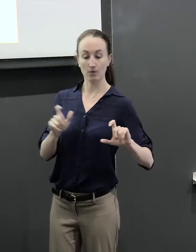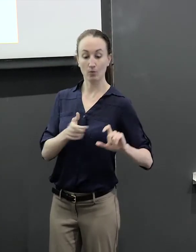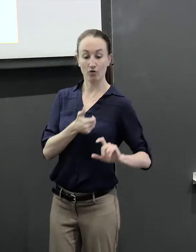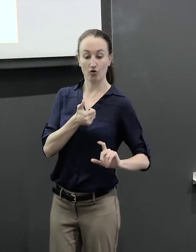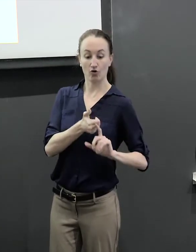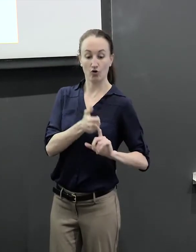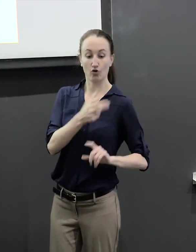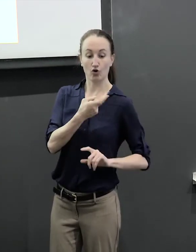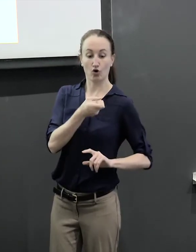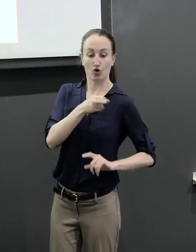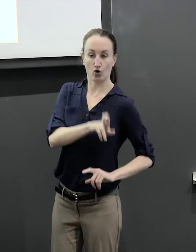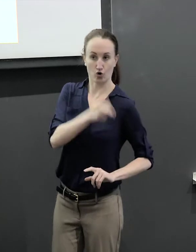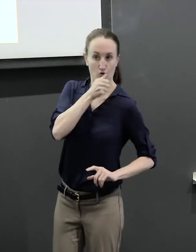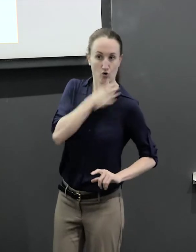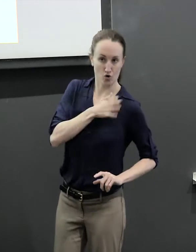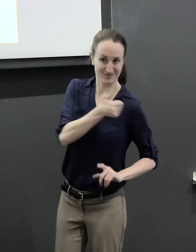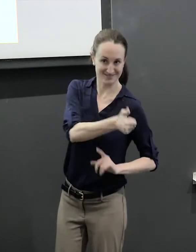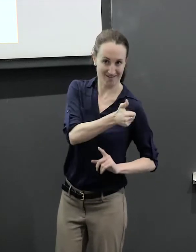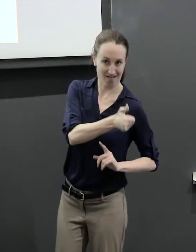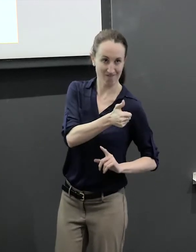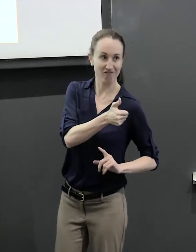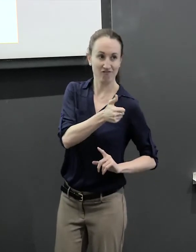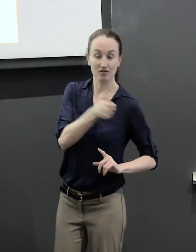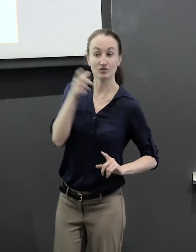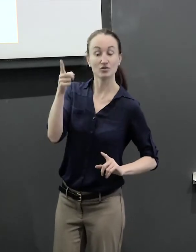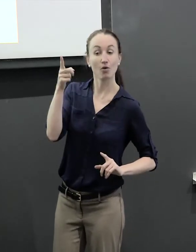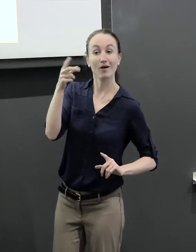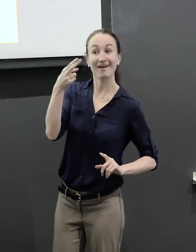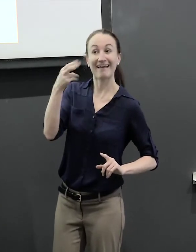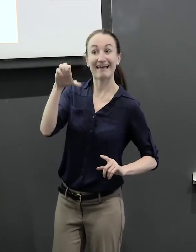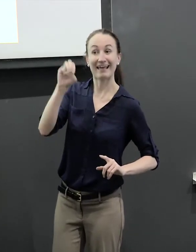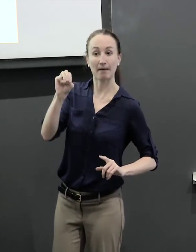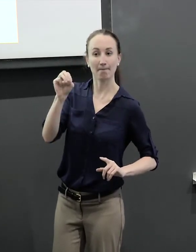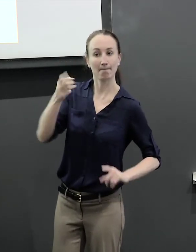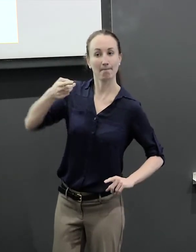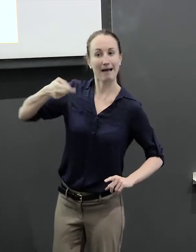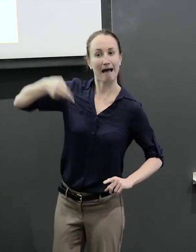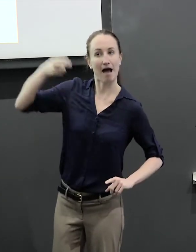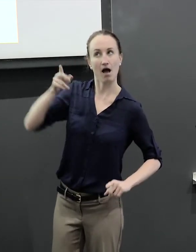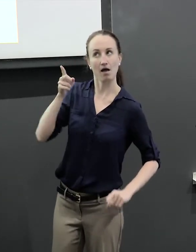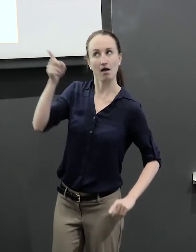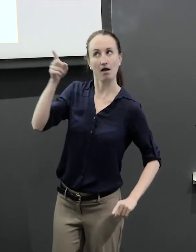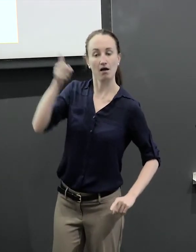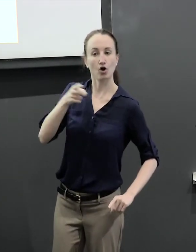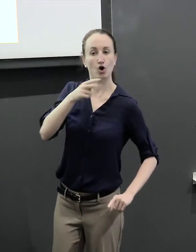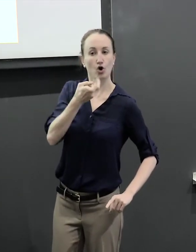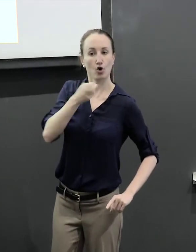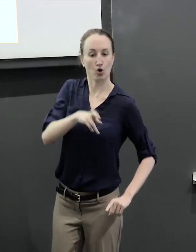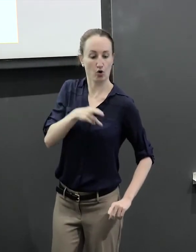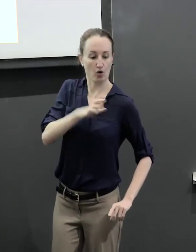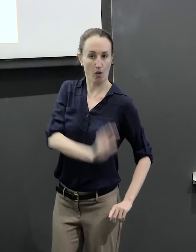feminine features. Here you have himself with high features, if you will. That's the point of